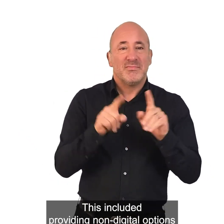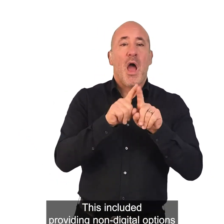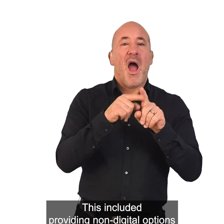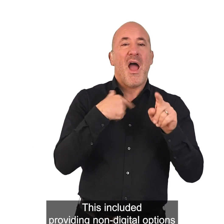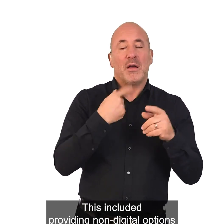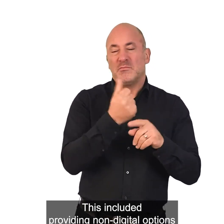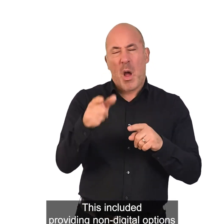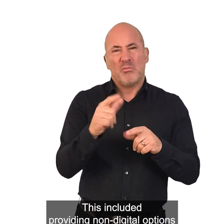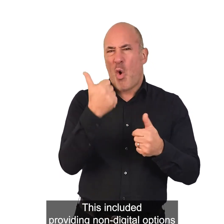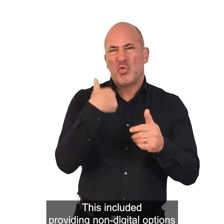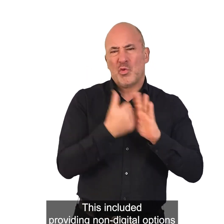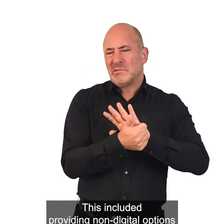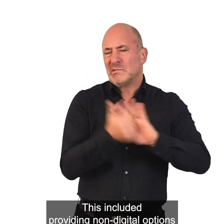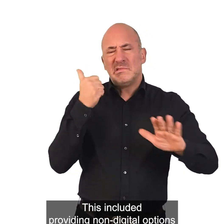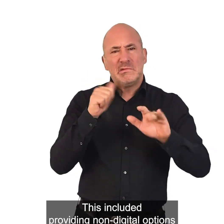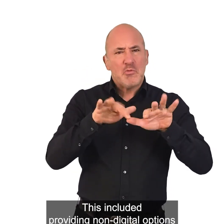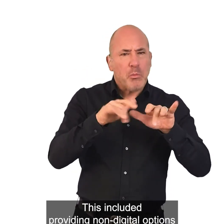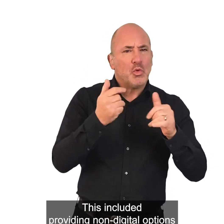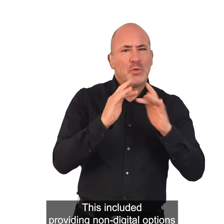This included providing non-digital options